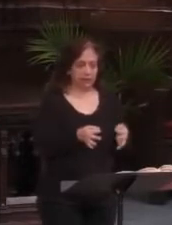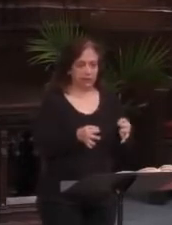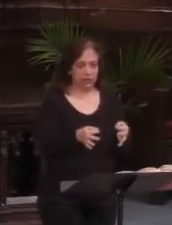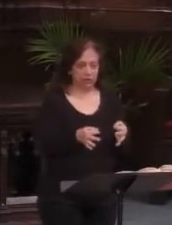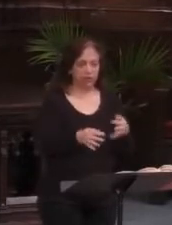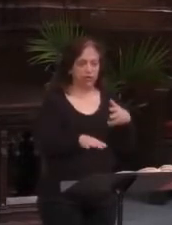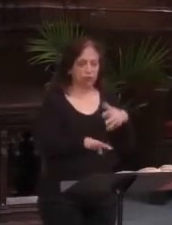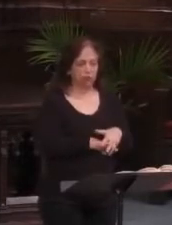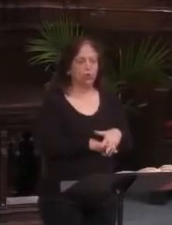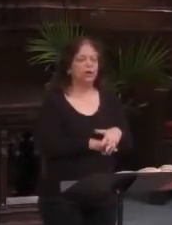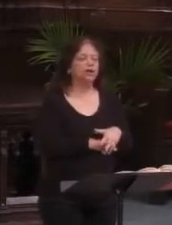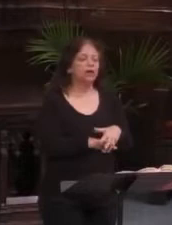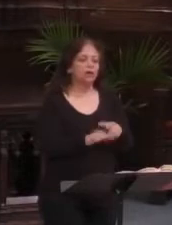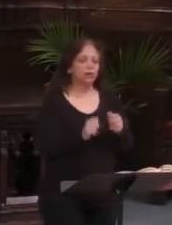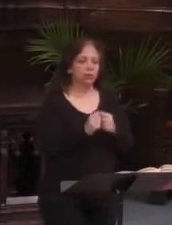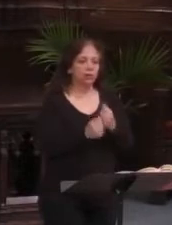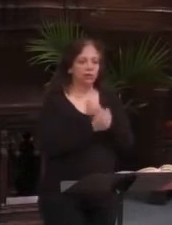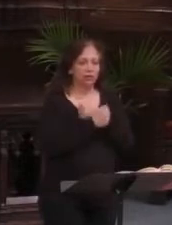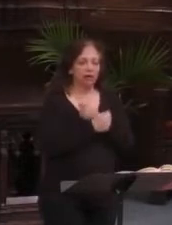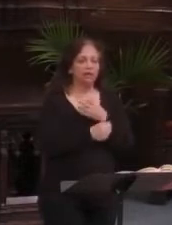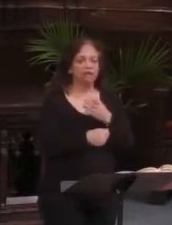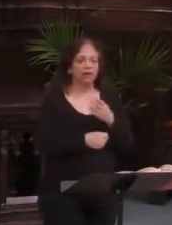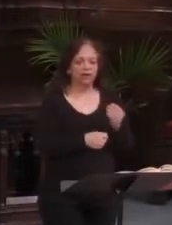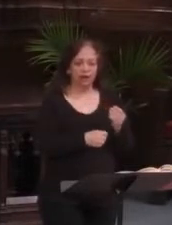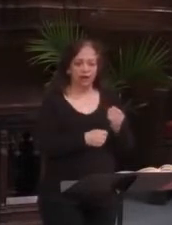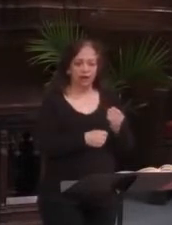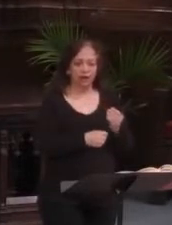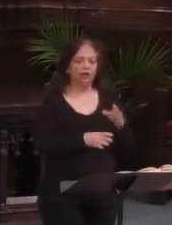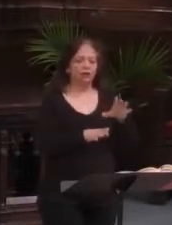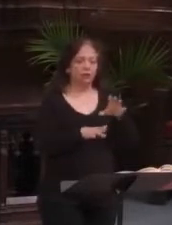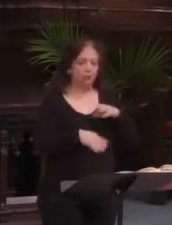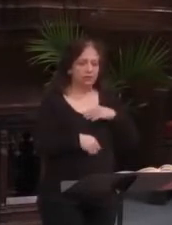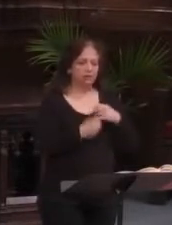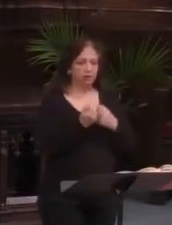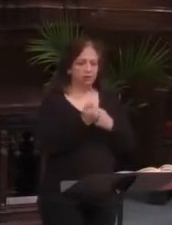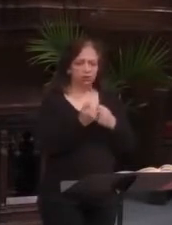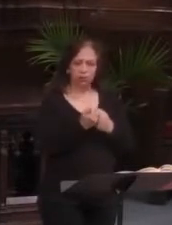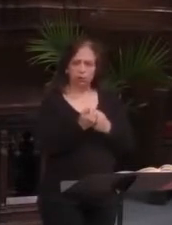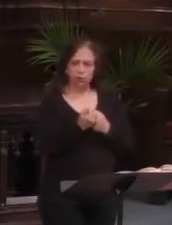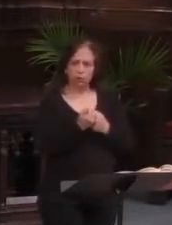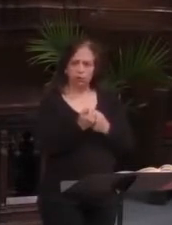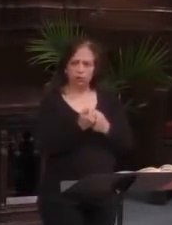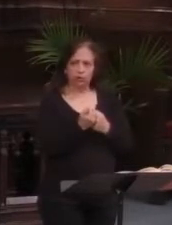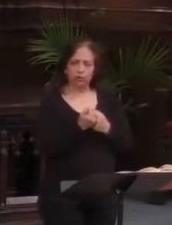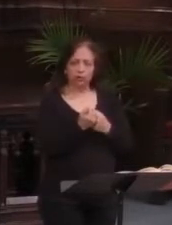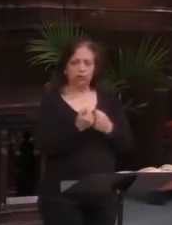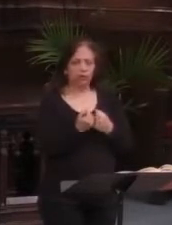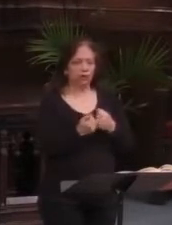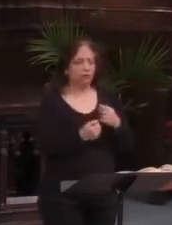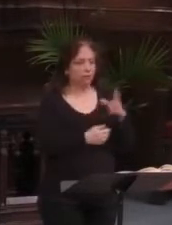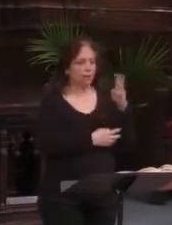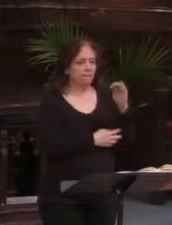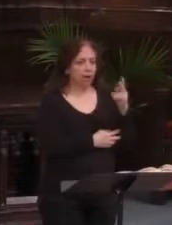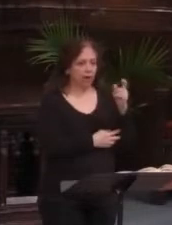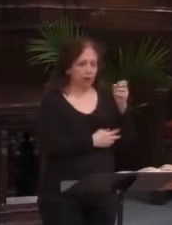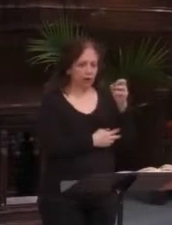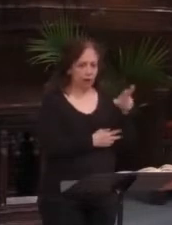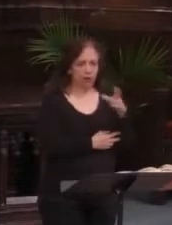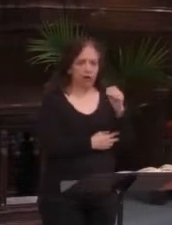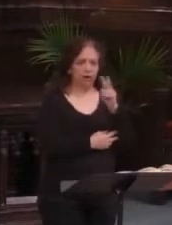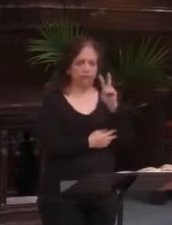in love and good theology, and it has received the support of the moderator and the vice moderator of the